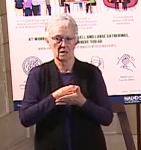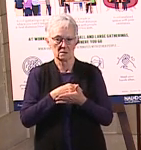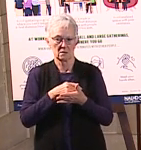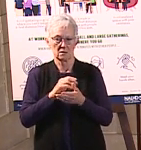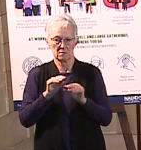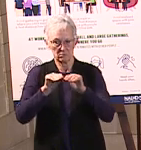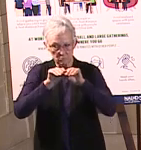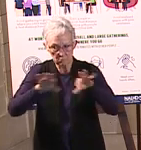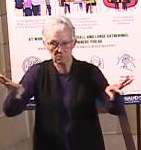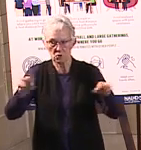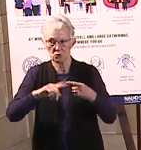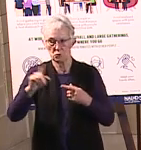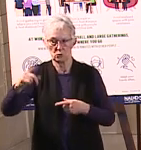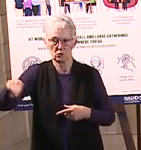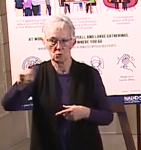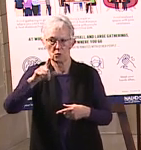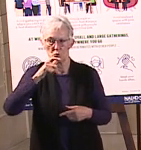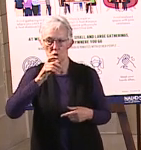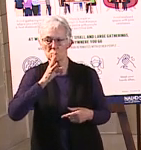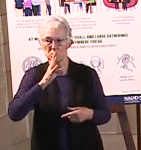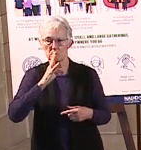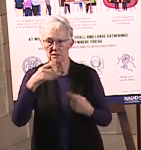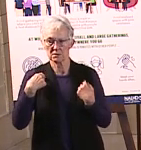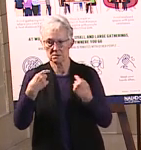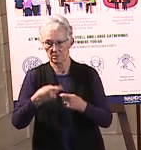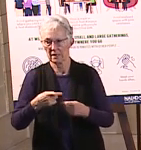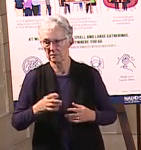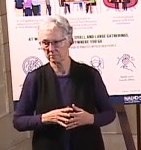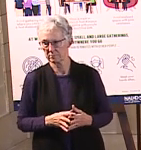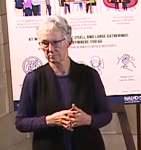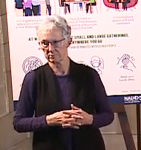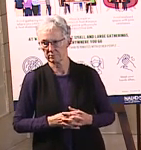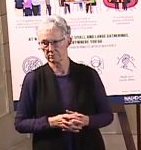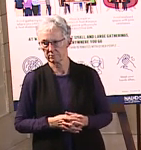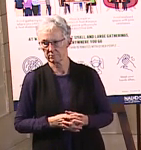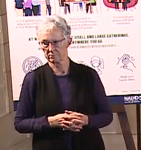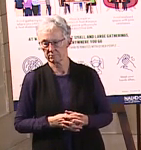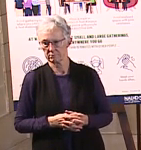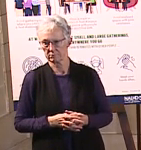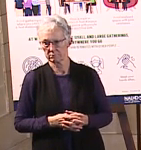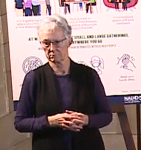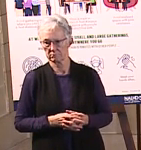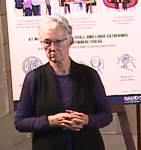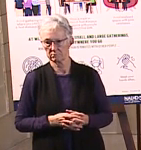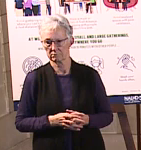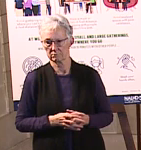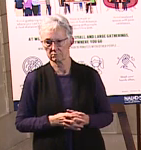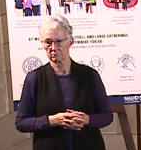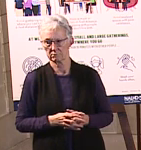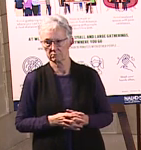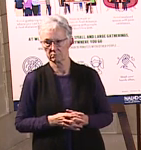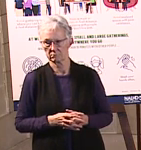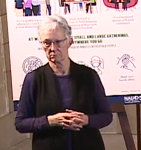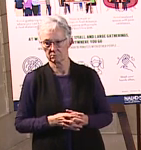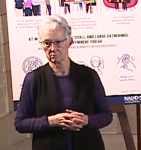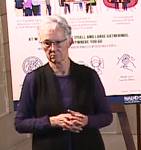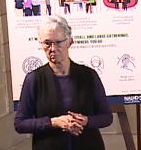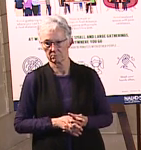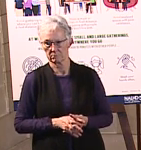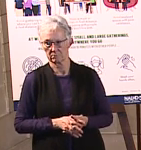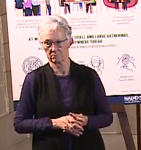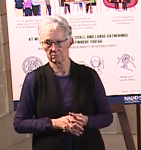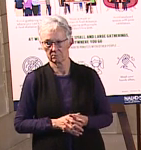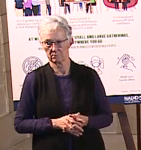J. Omar with 1011 says, where do in-home healthcare providers fall in line when it comes to the vaccine? Do they qualify to be vaccinated along with the